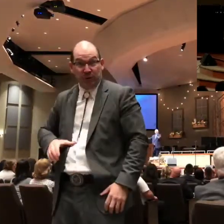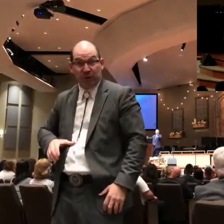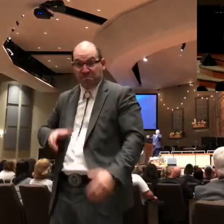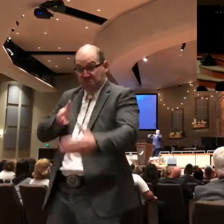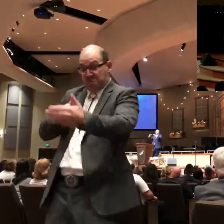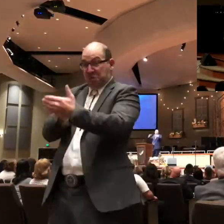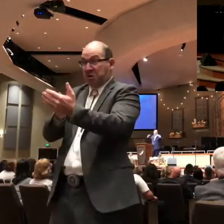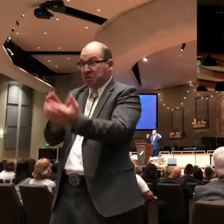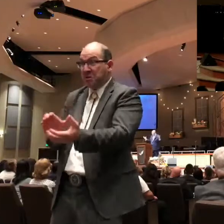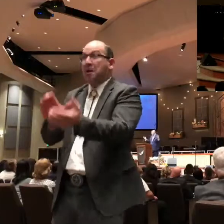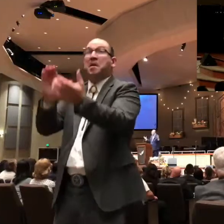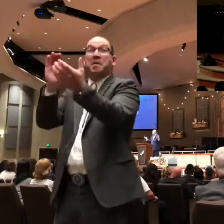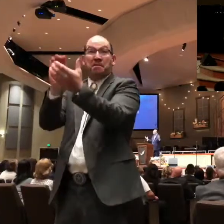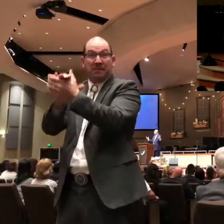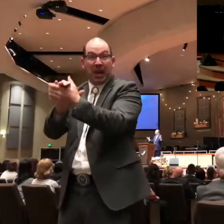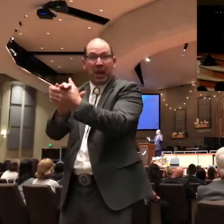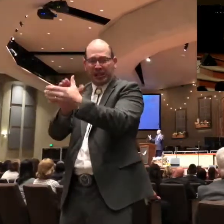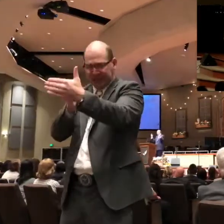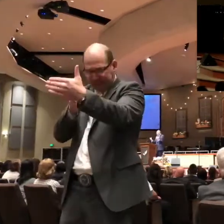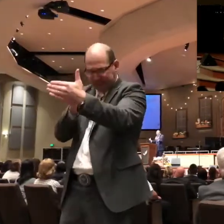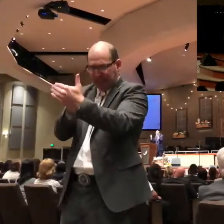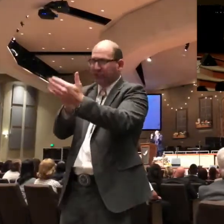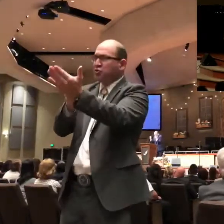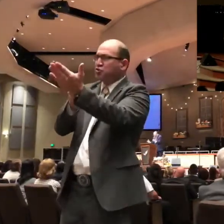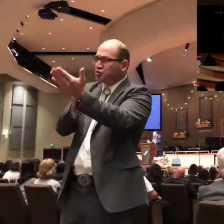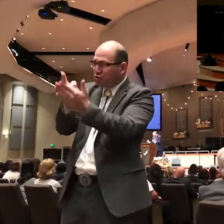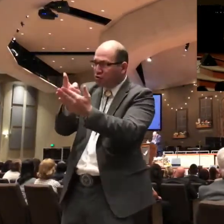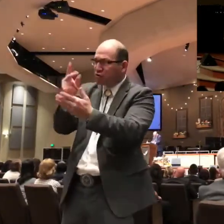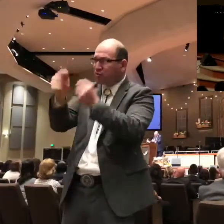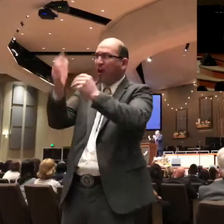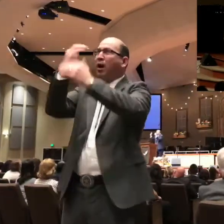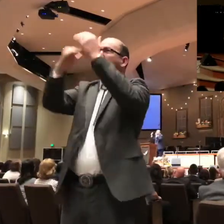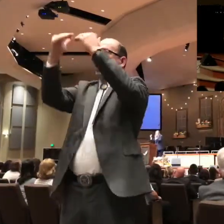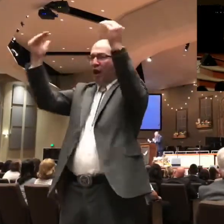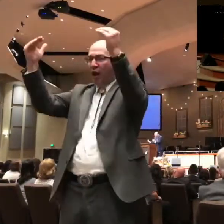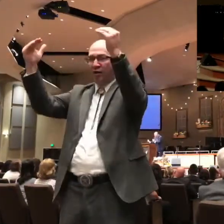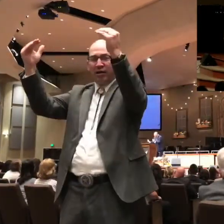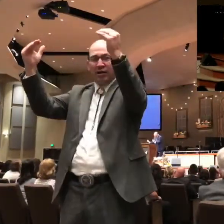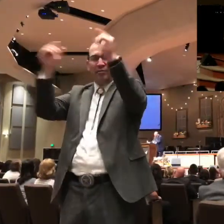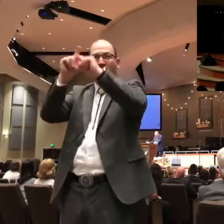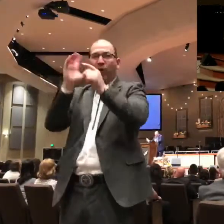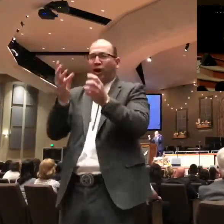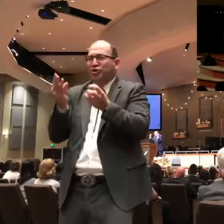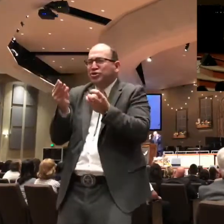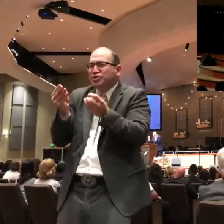and completely denying who Jesus is, and the truth of heaven, they will resist the